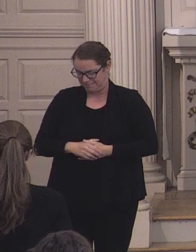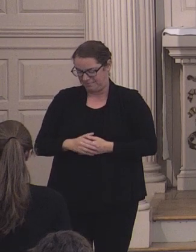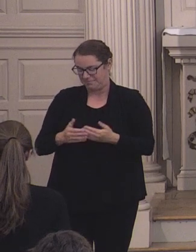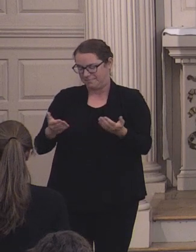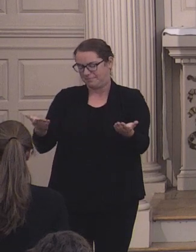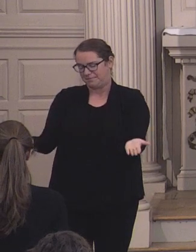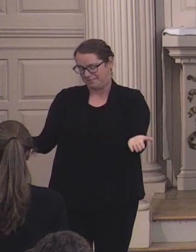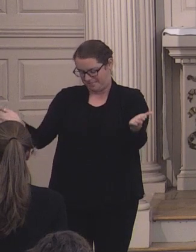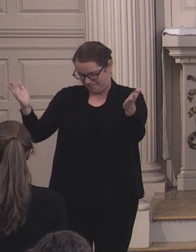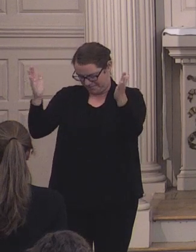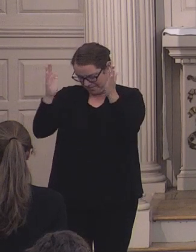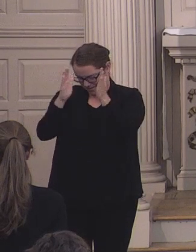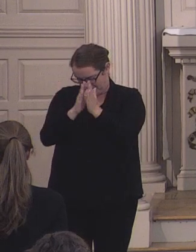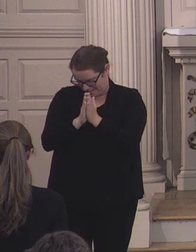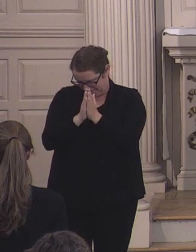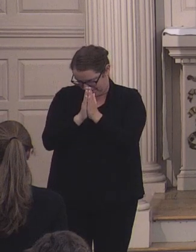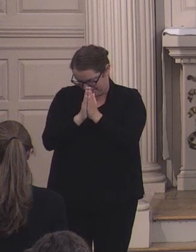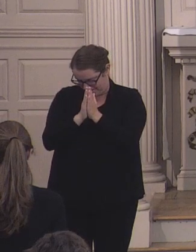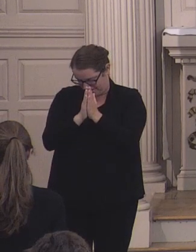Father.